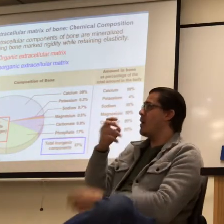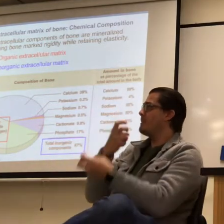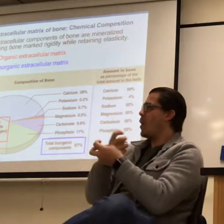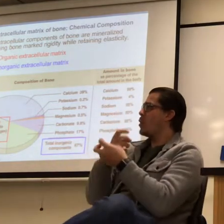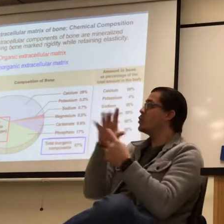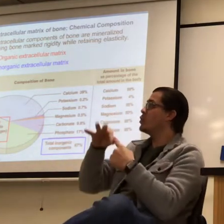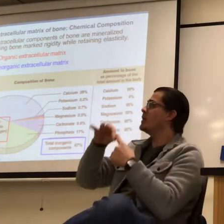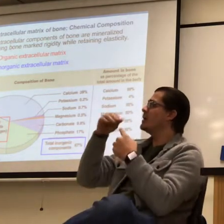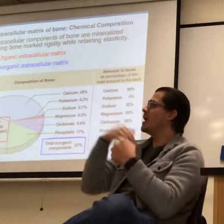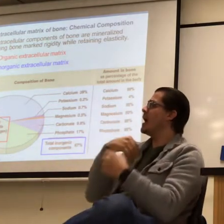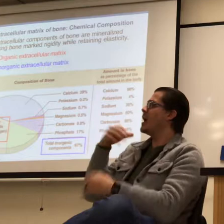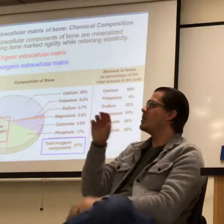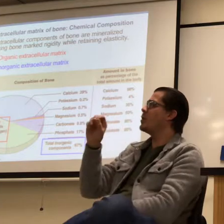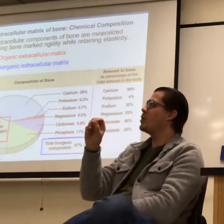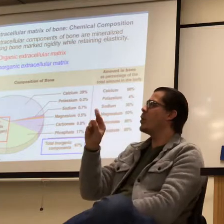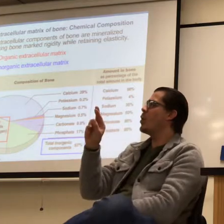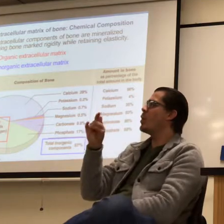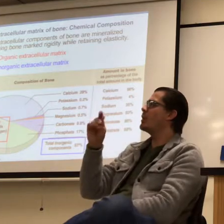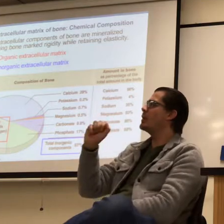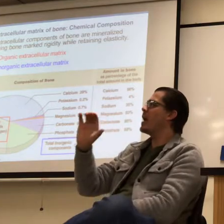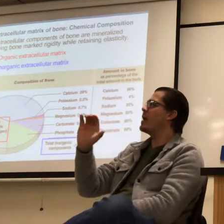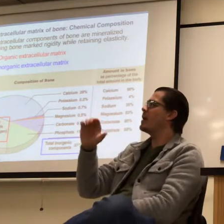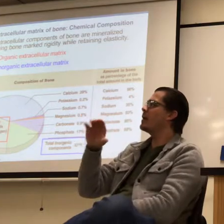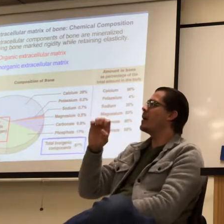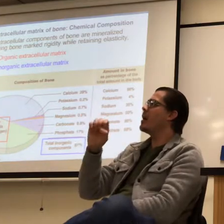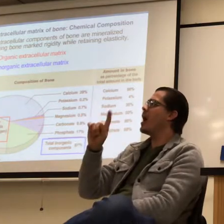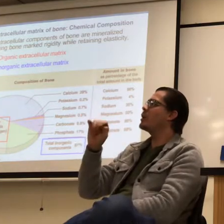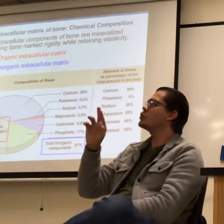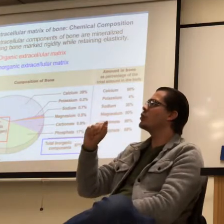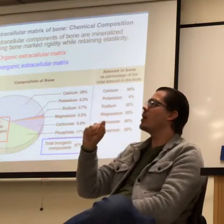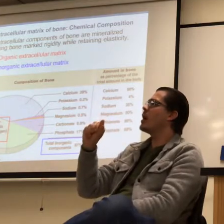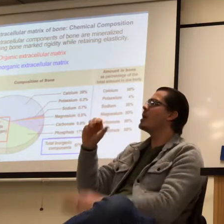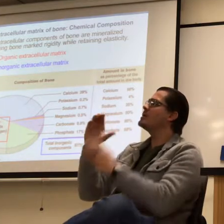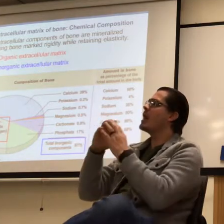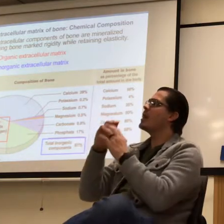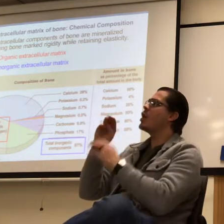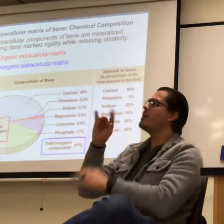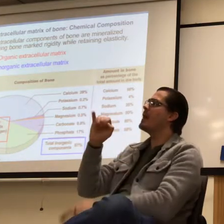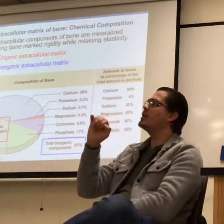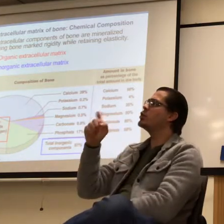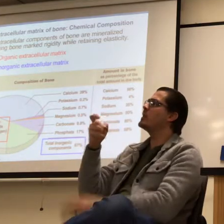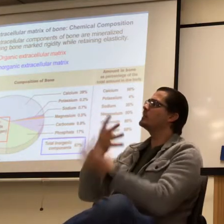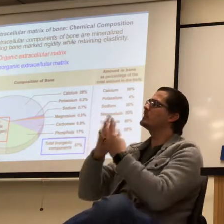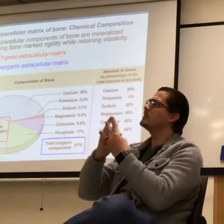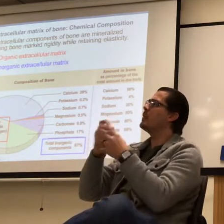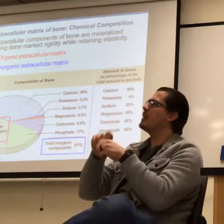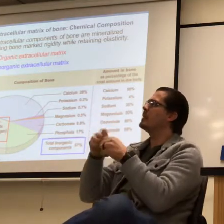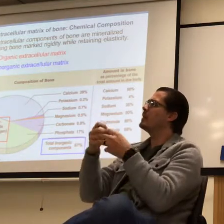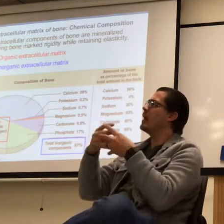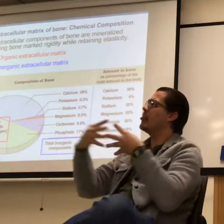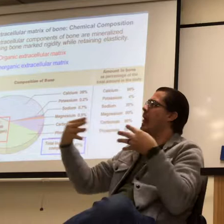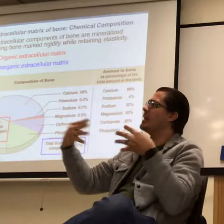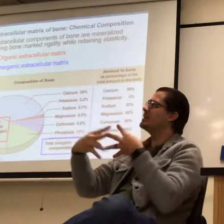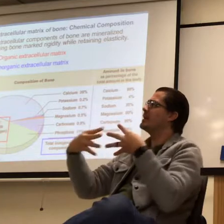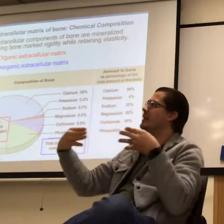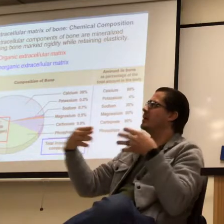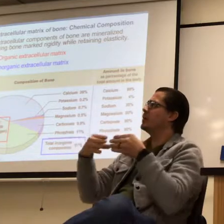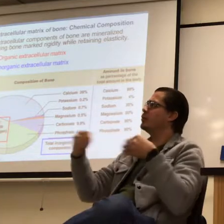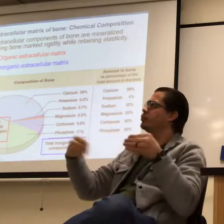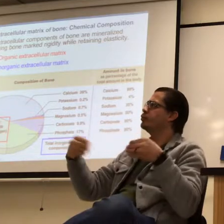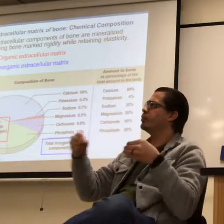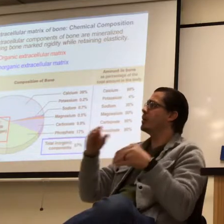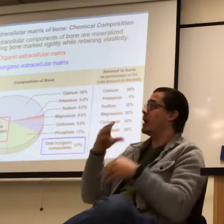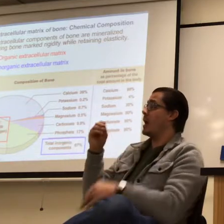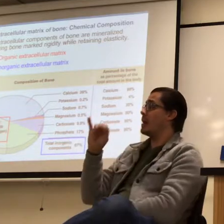unique in that it has an organic extracellular matrix, which makes it more elastic, and it has an inorganic